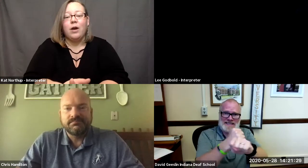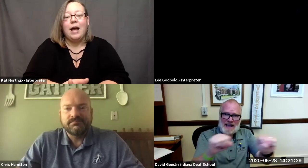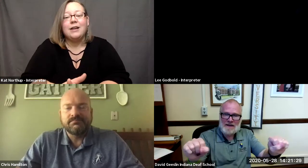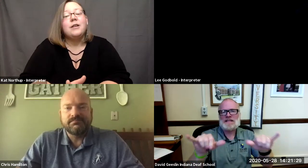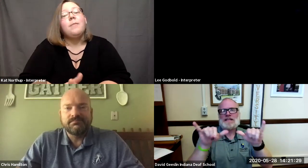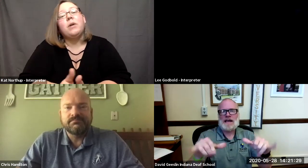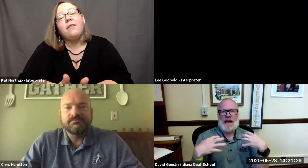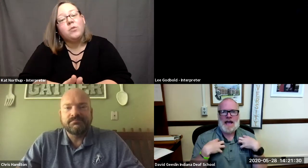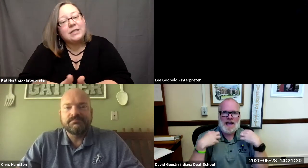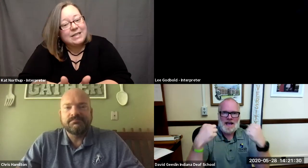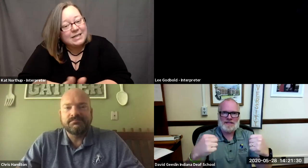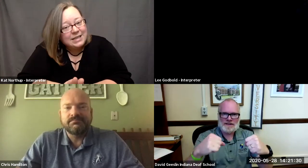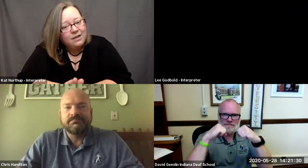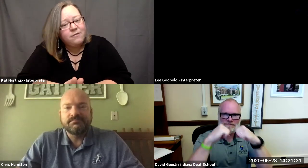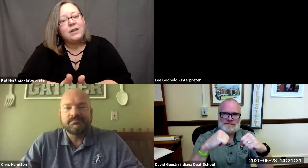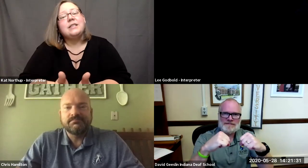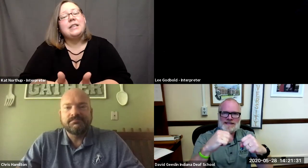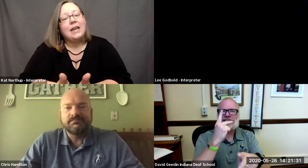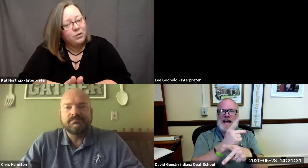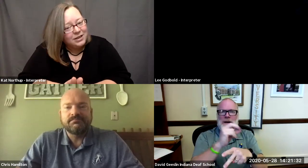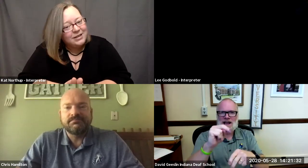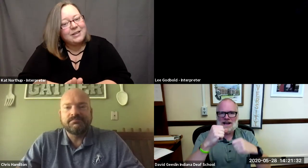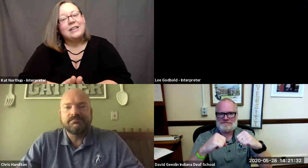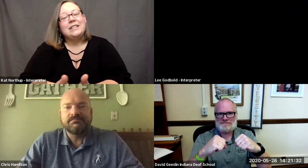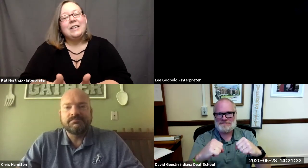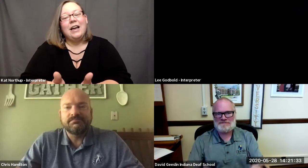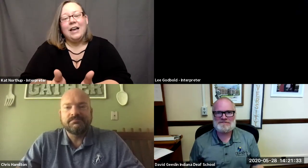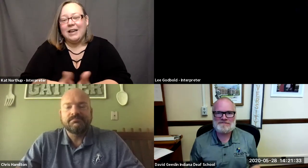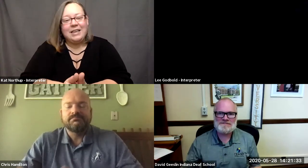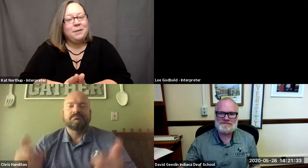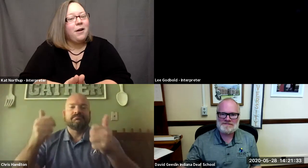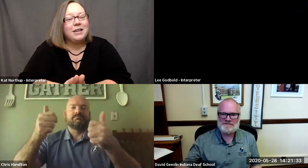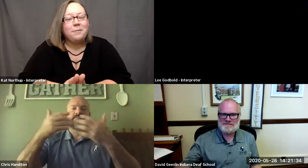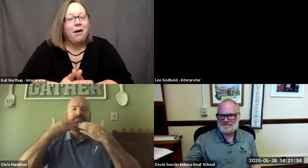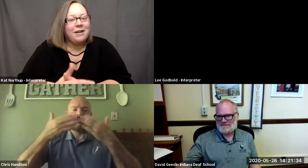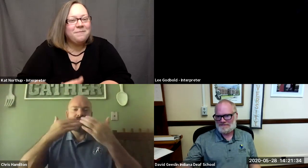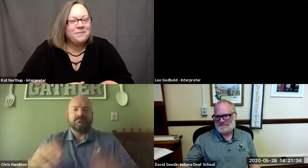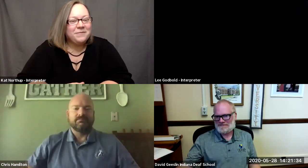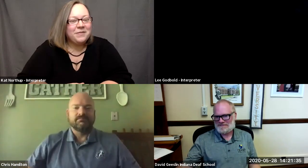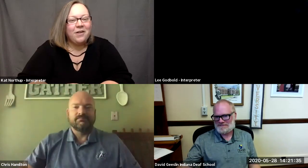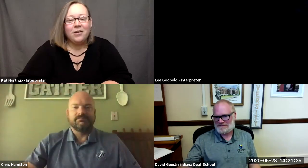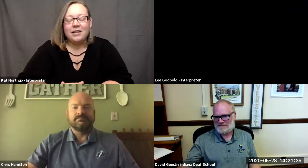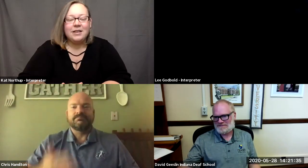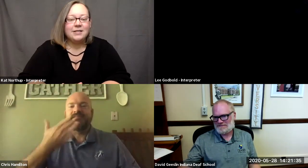at. But everyone stay safe, stay healthy, and keep on keeping on. All right, thanks so